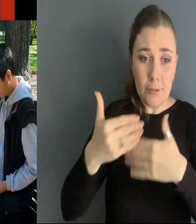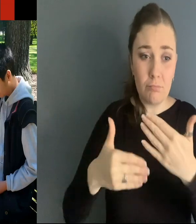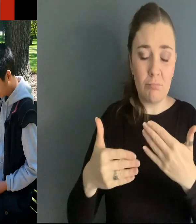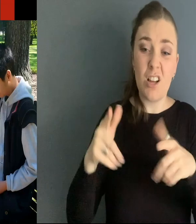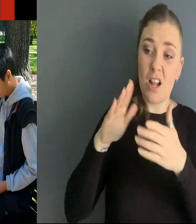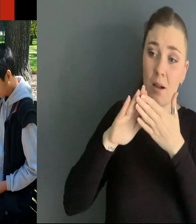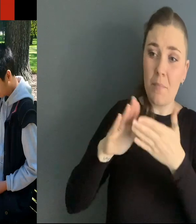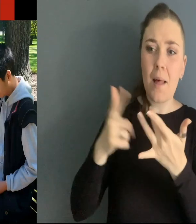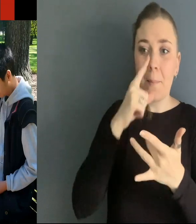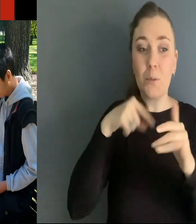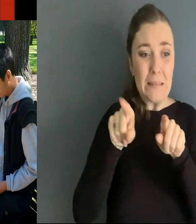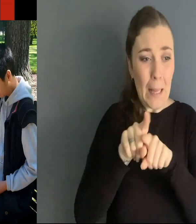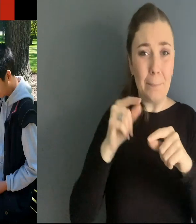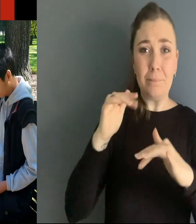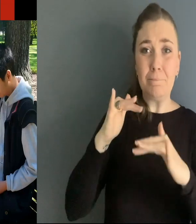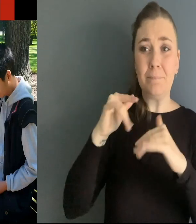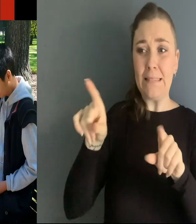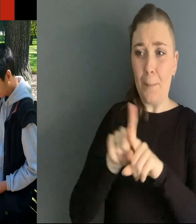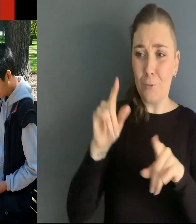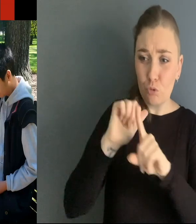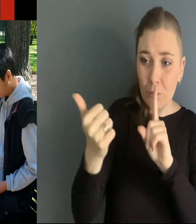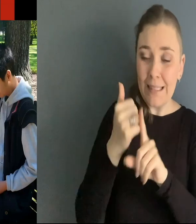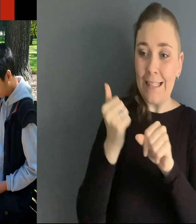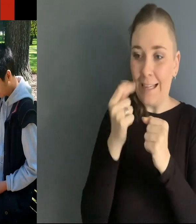and to have opportunities for a meaningful life